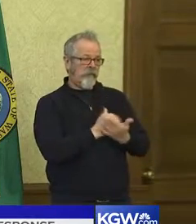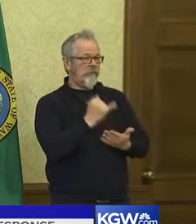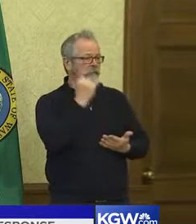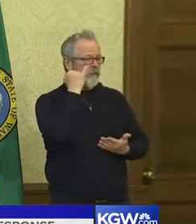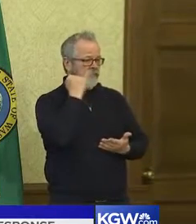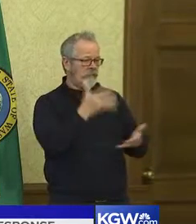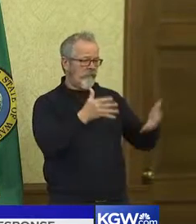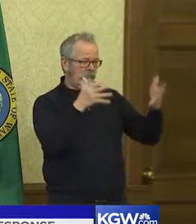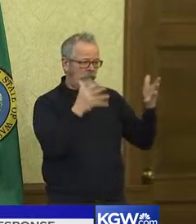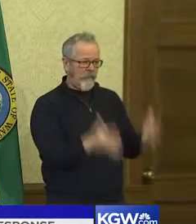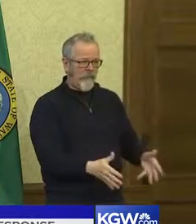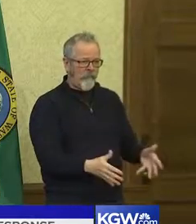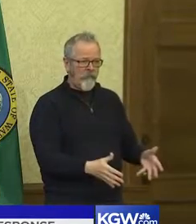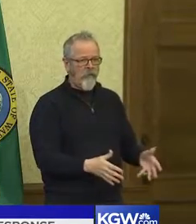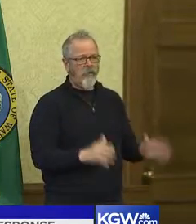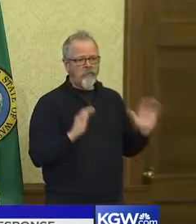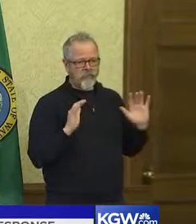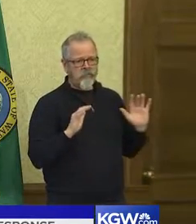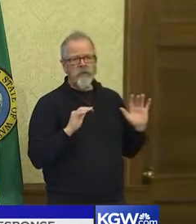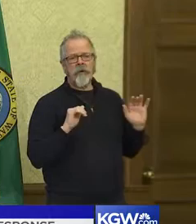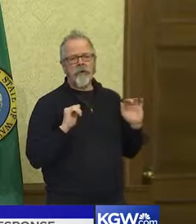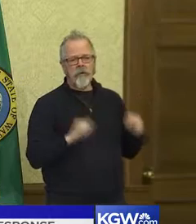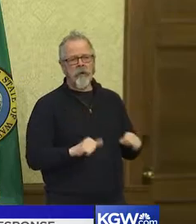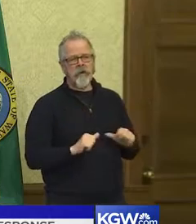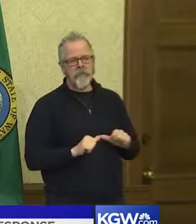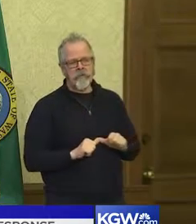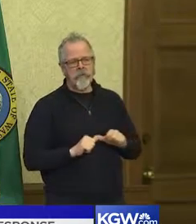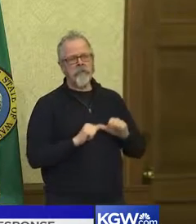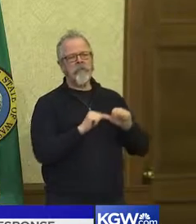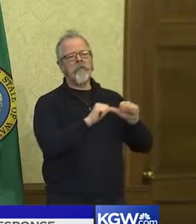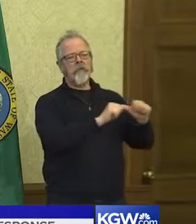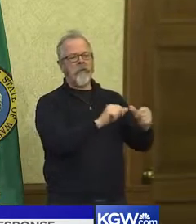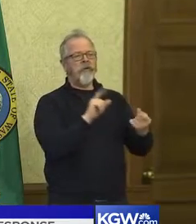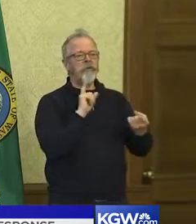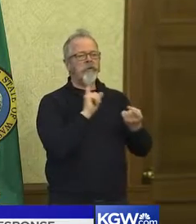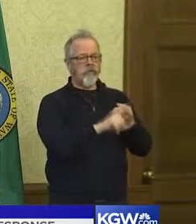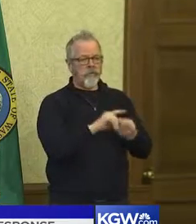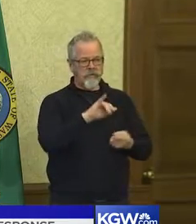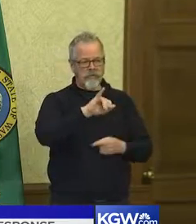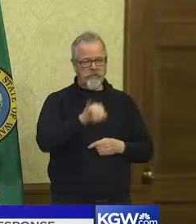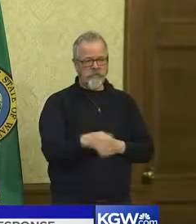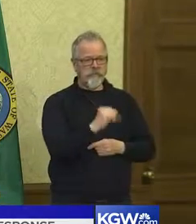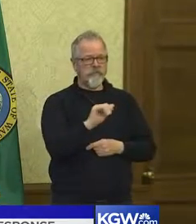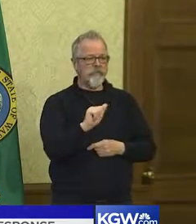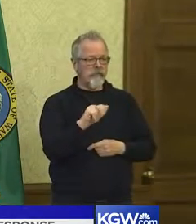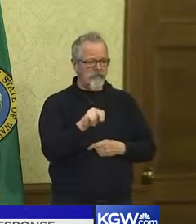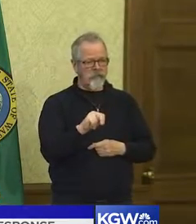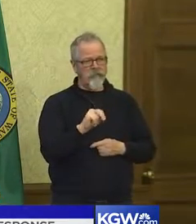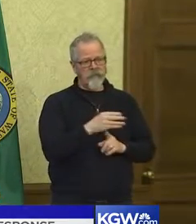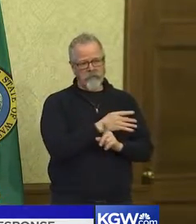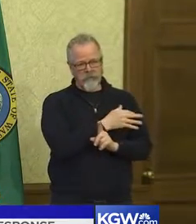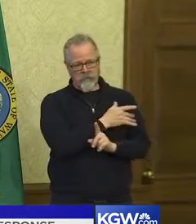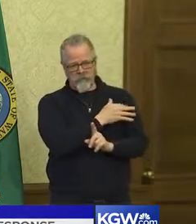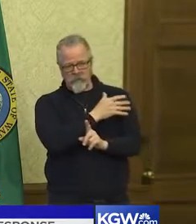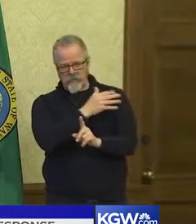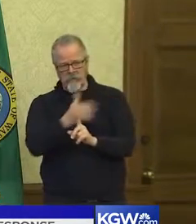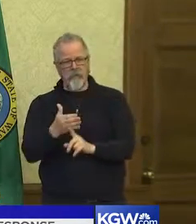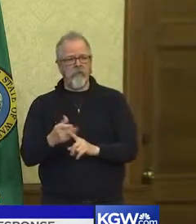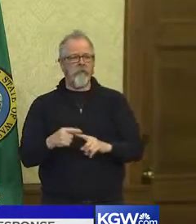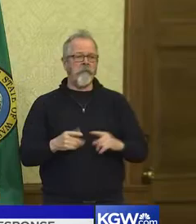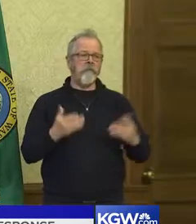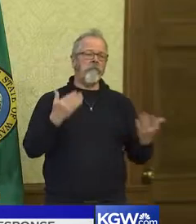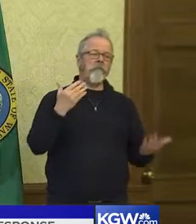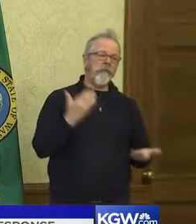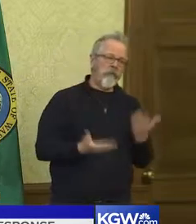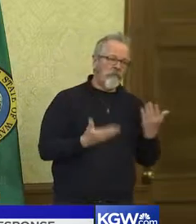revenue forecast, we'll be able to give you a better answer in that regard. By the way, I want to thank Suzi for her leadership, not only in employment security,